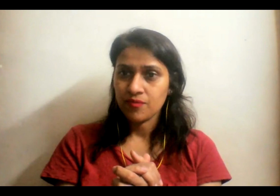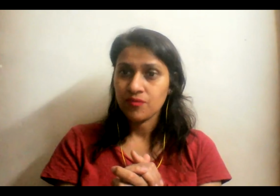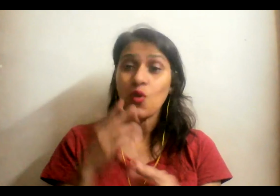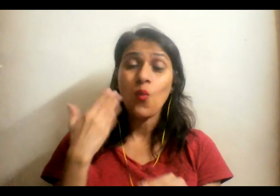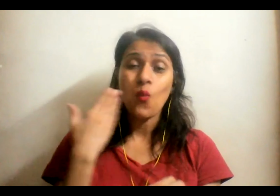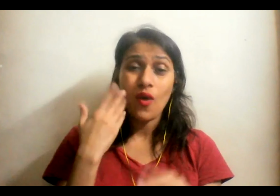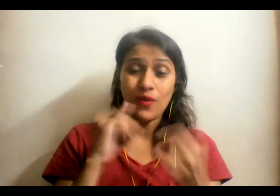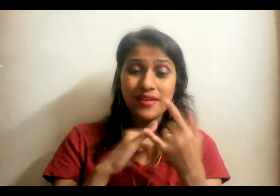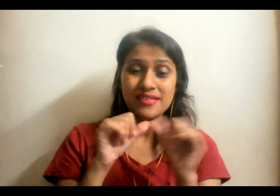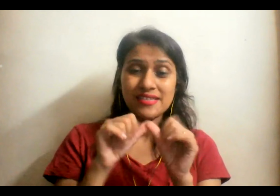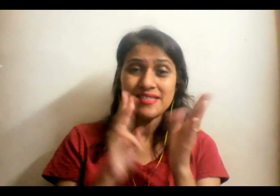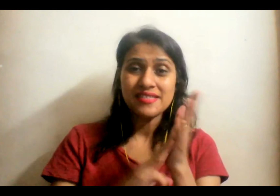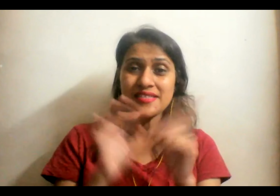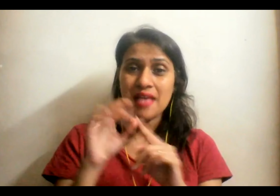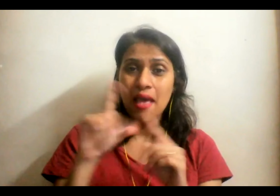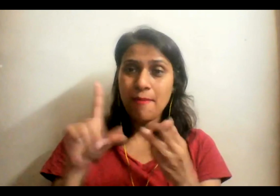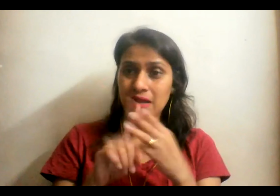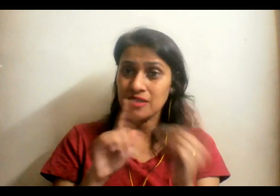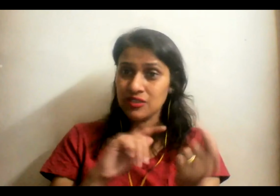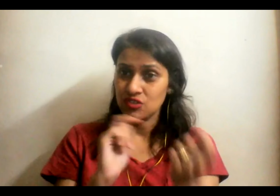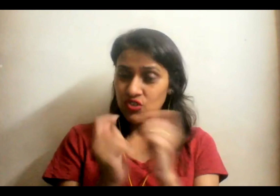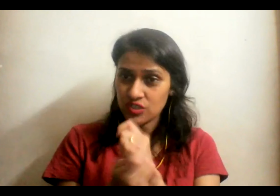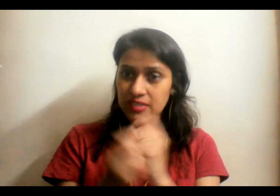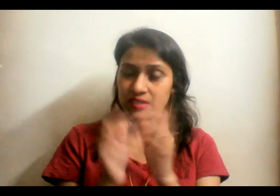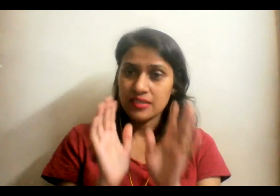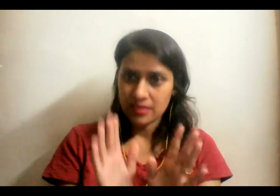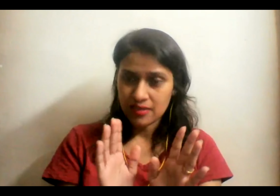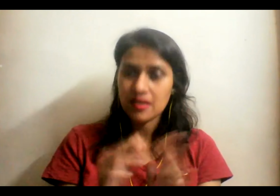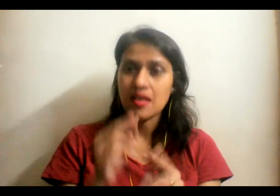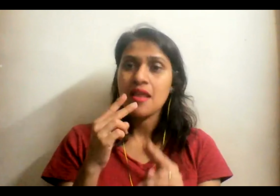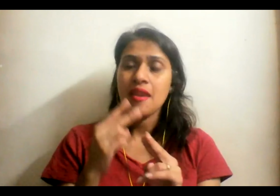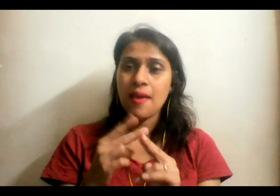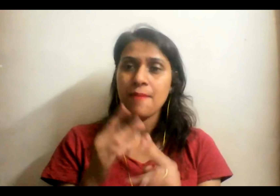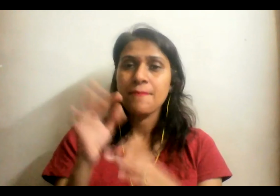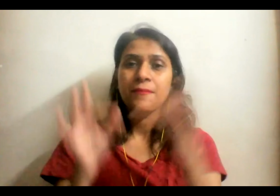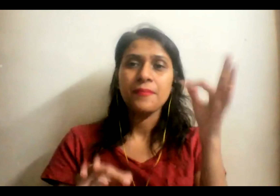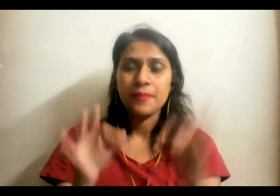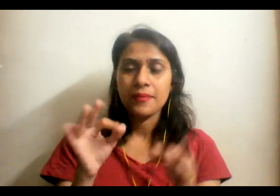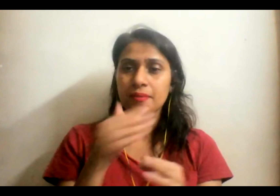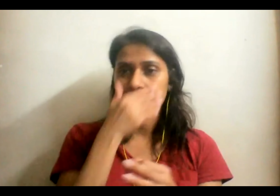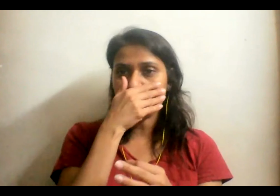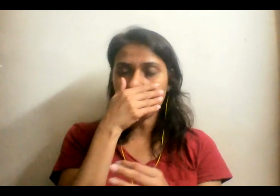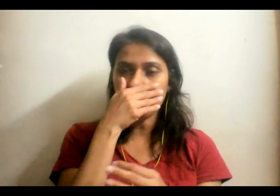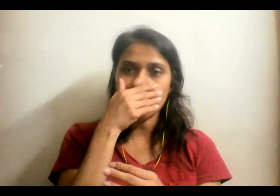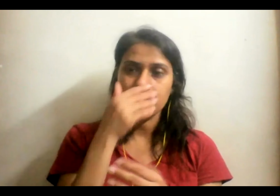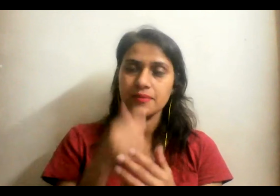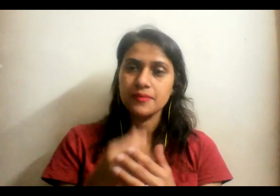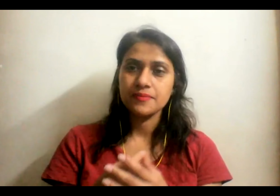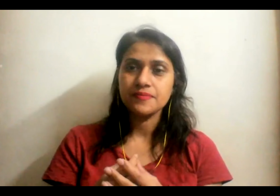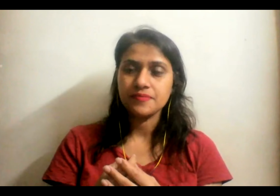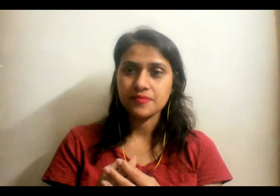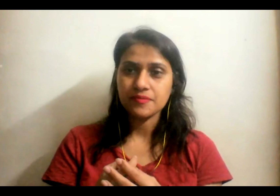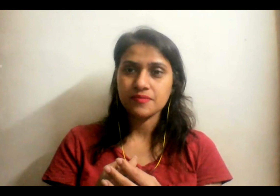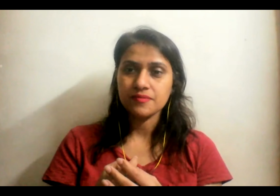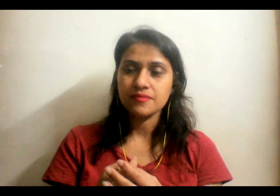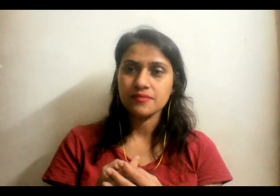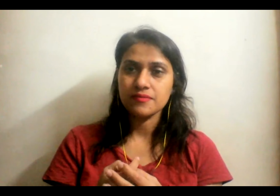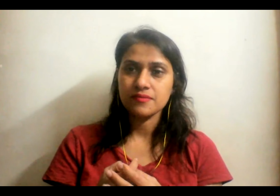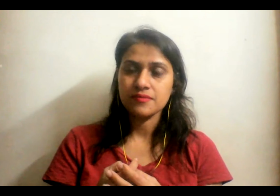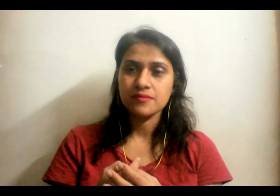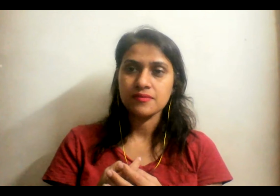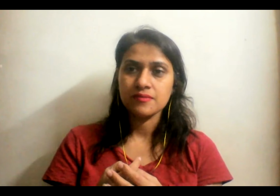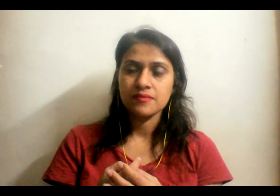changes and you are Yes. just measuring, you are just, measuring or So studying the attitudes. another idea which came to our mind